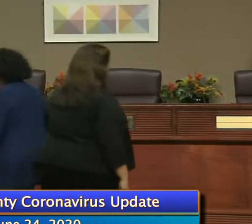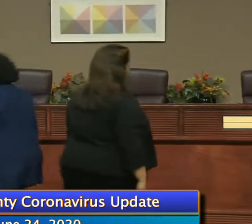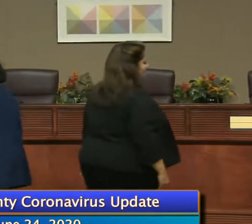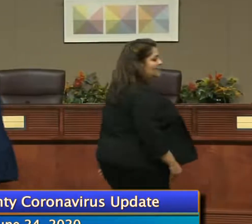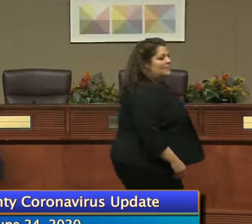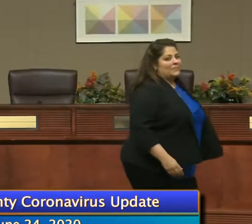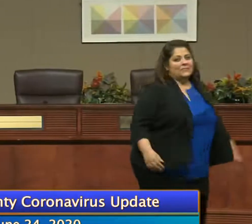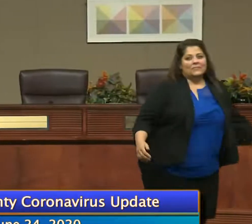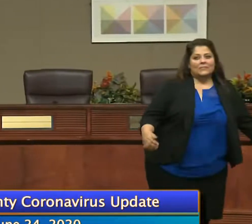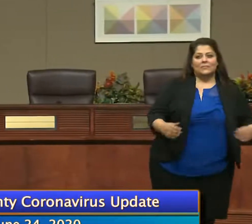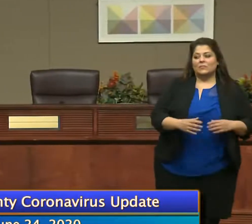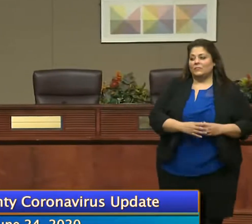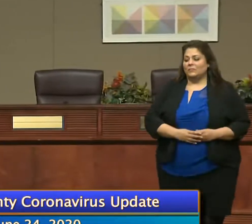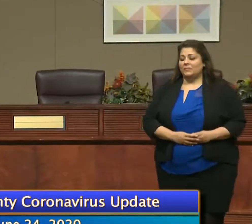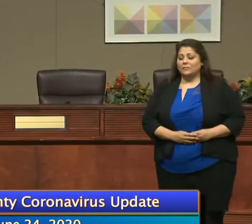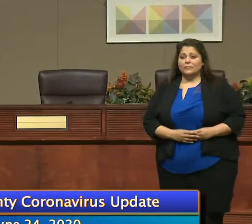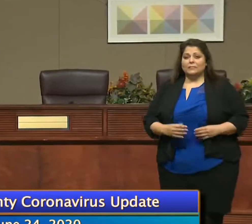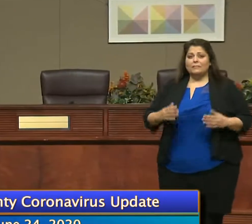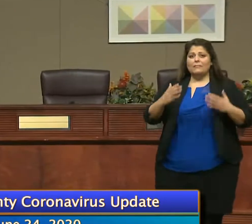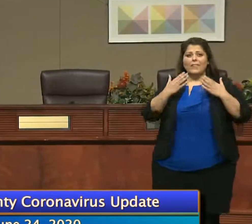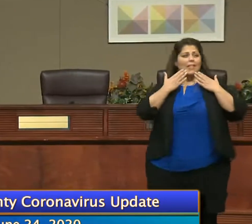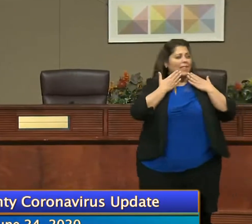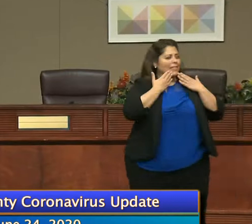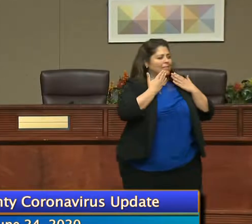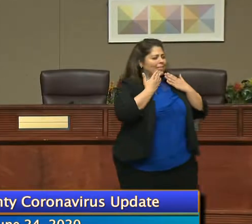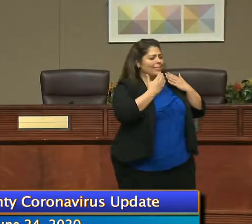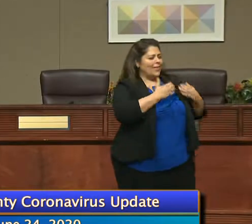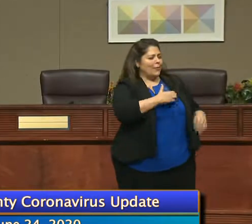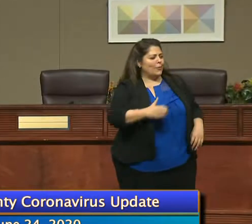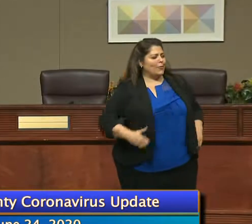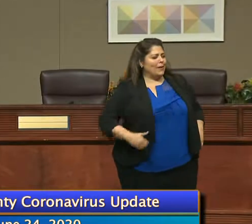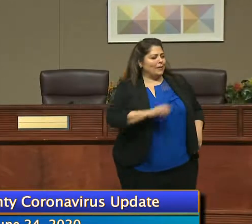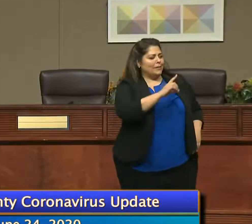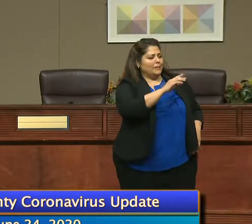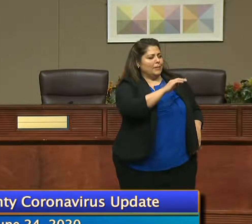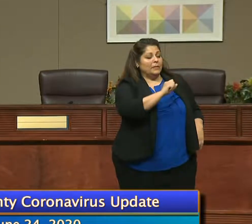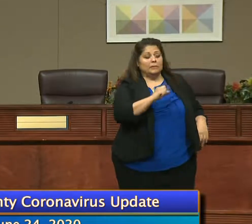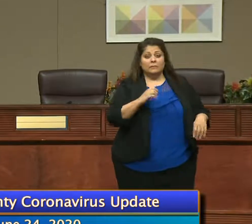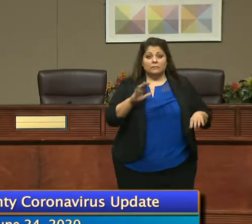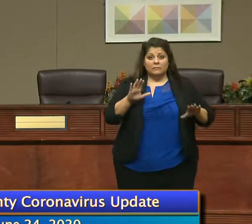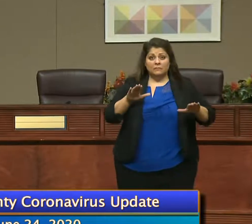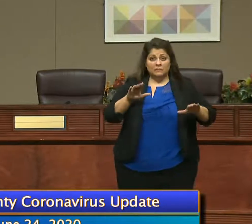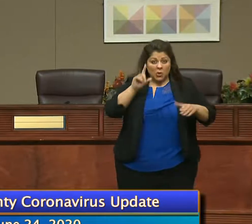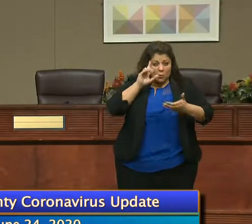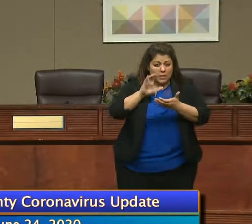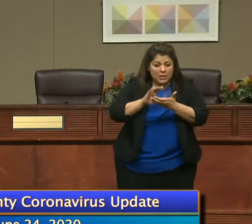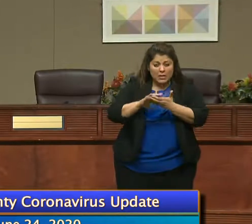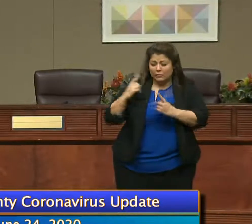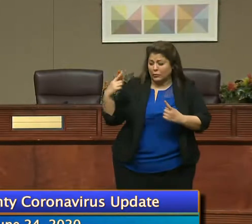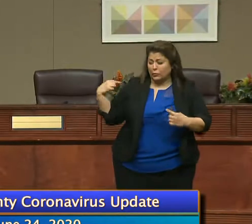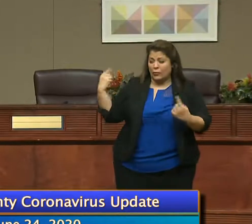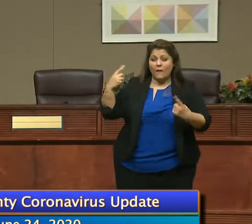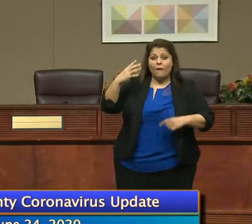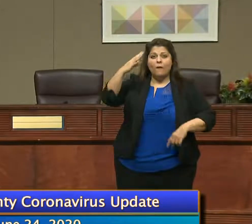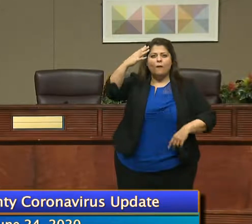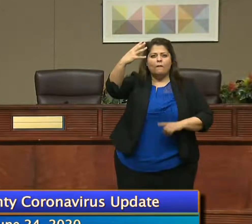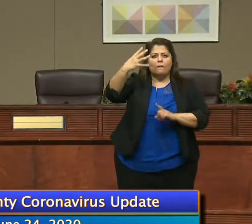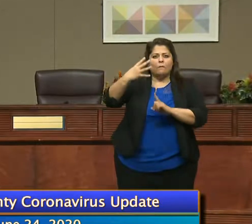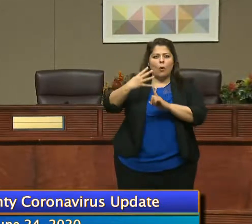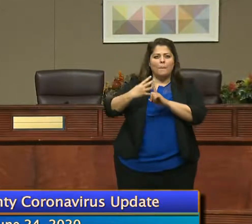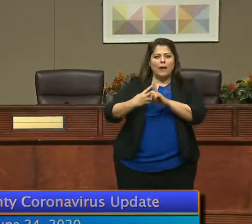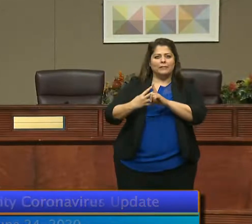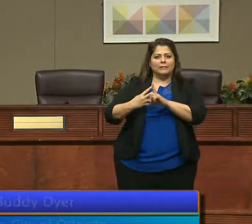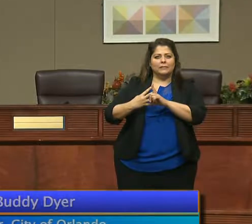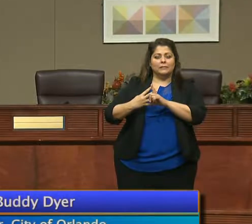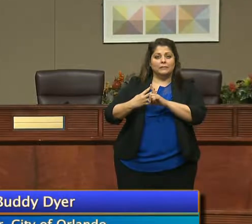Thank you, Mayor Demings. It's now been, if you can believe it, 4 months that our community's been living with the COVID-19